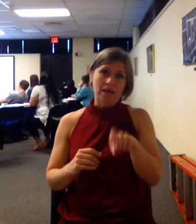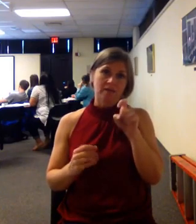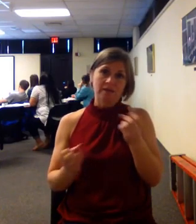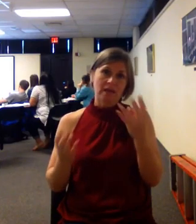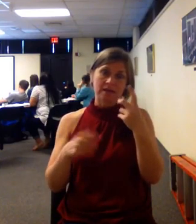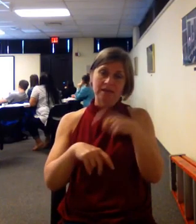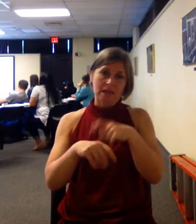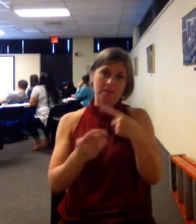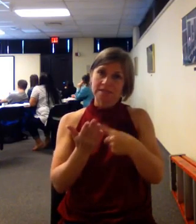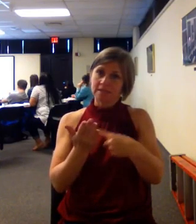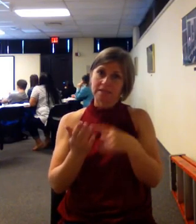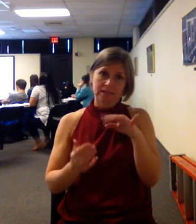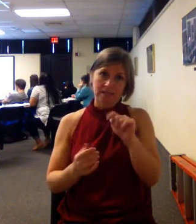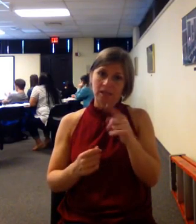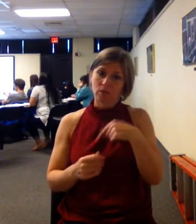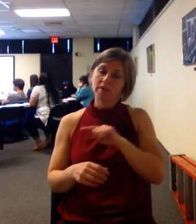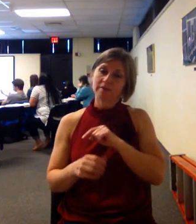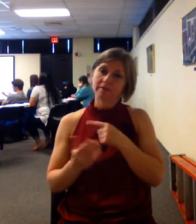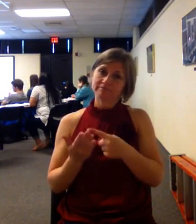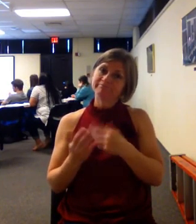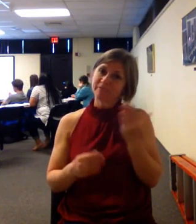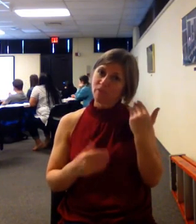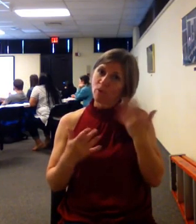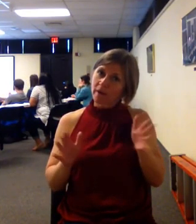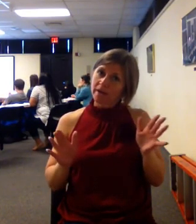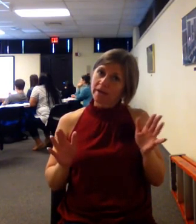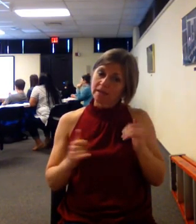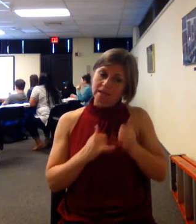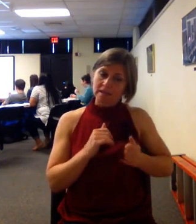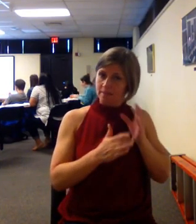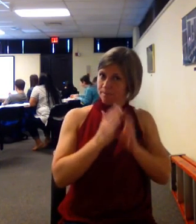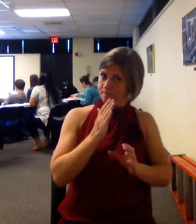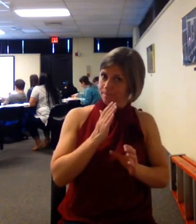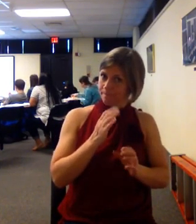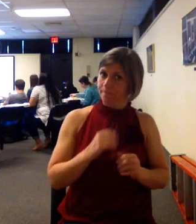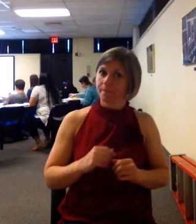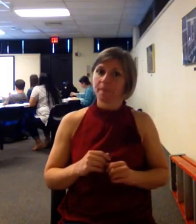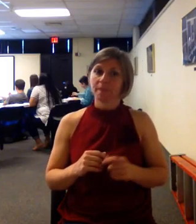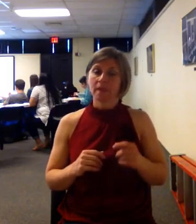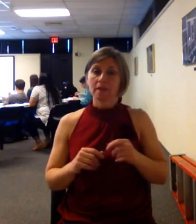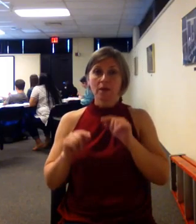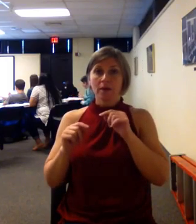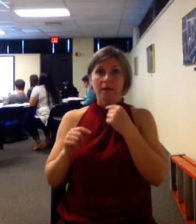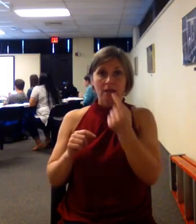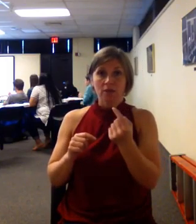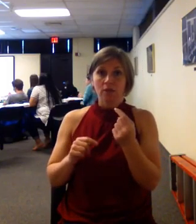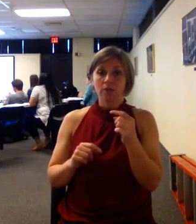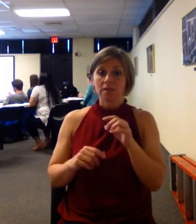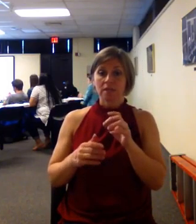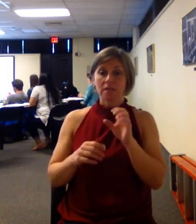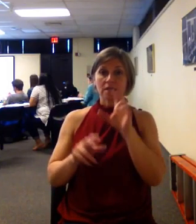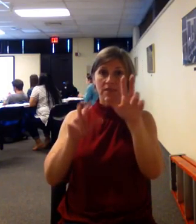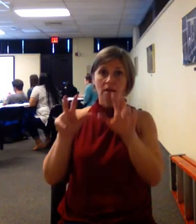we've pretty much covered that in the last chapter. They're telling you the stock has the beta of 1.2, the